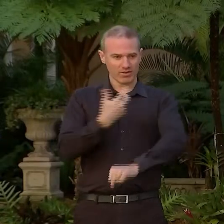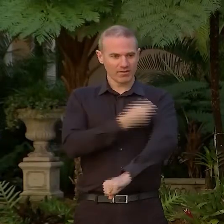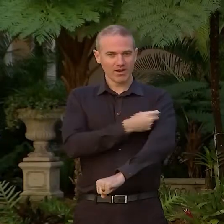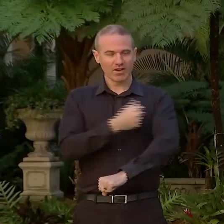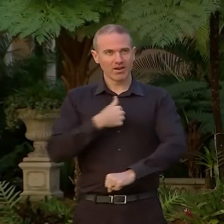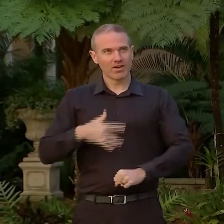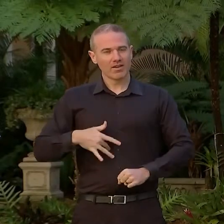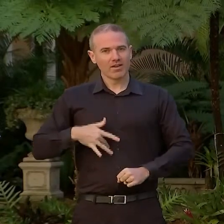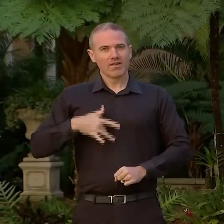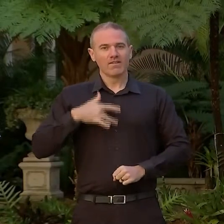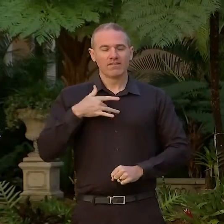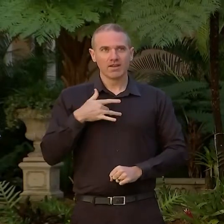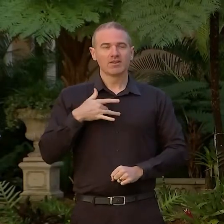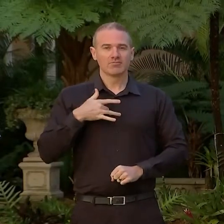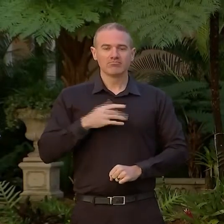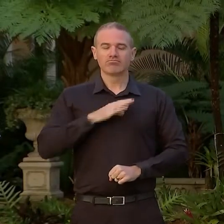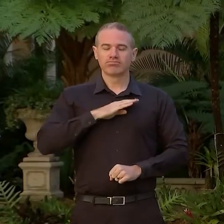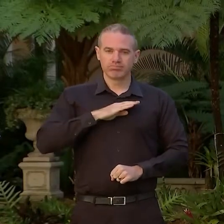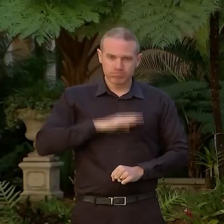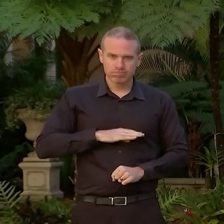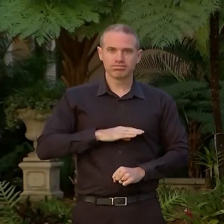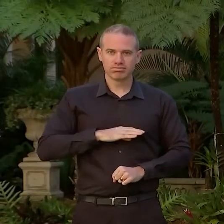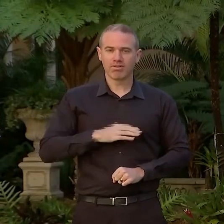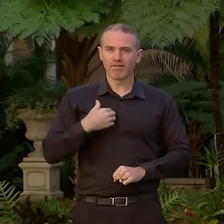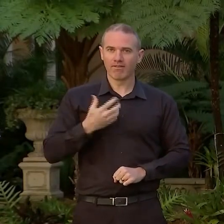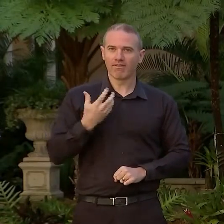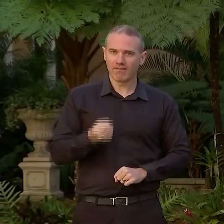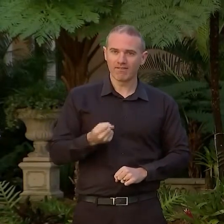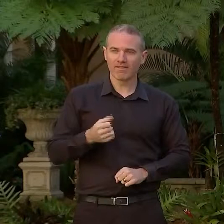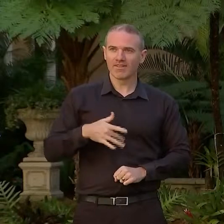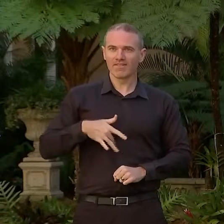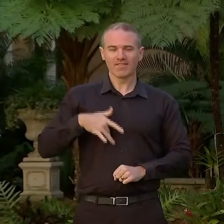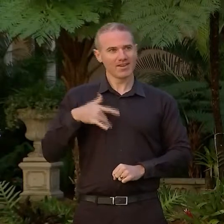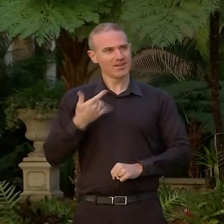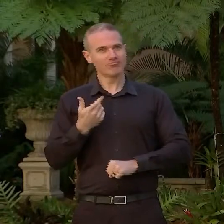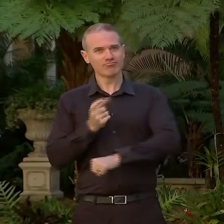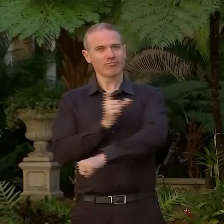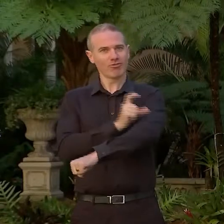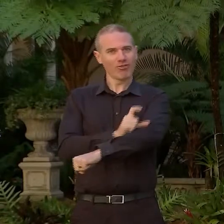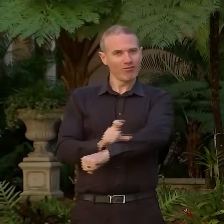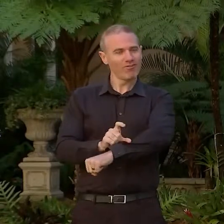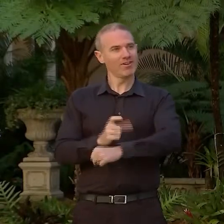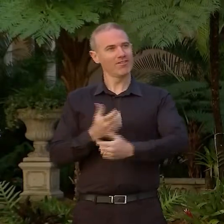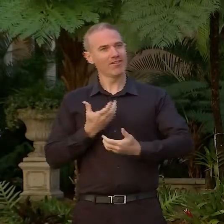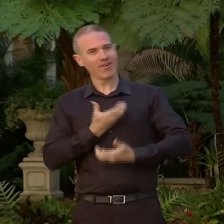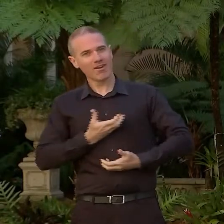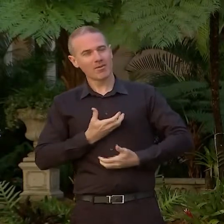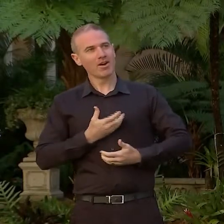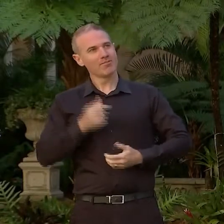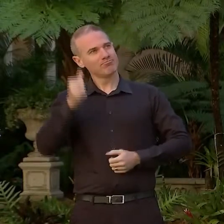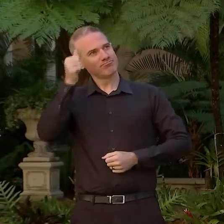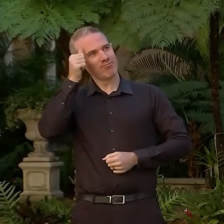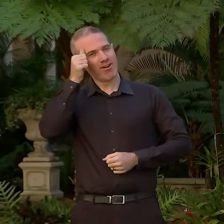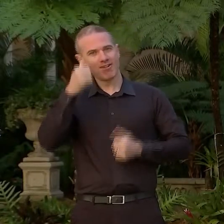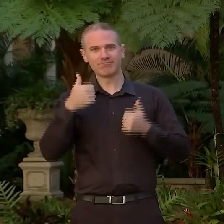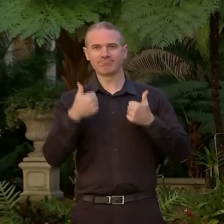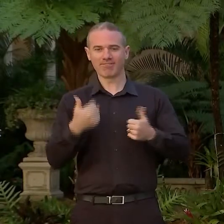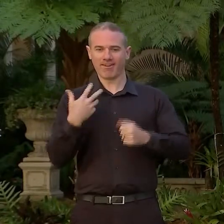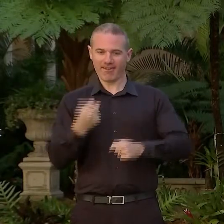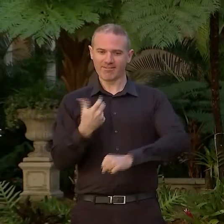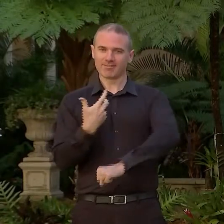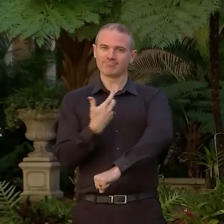today, it just gives me that extra level of confidence and comfort in relation to